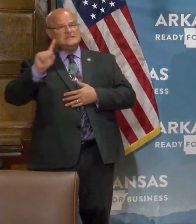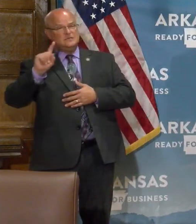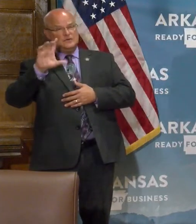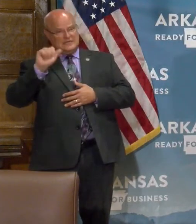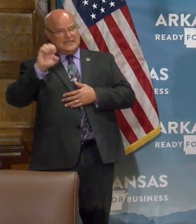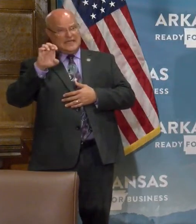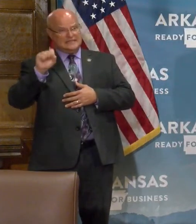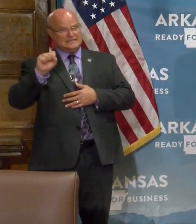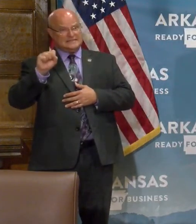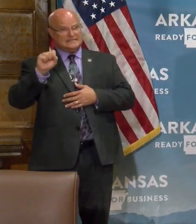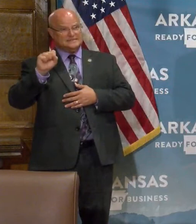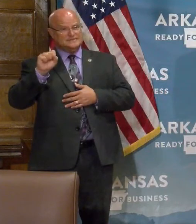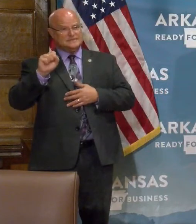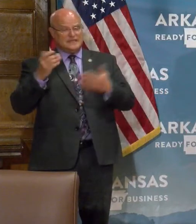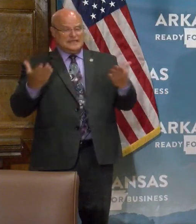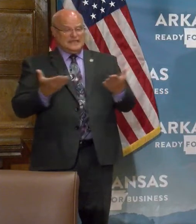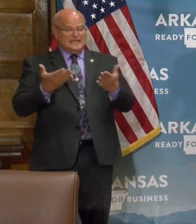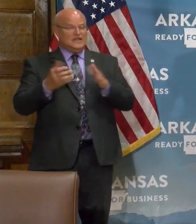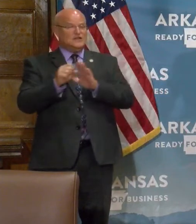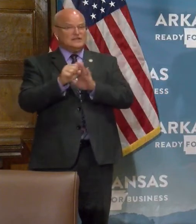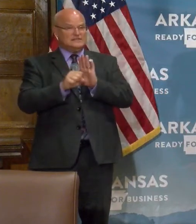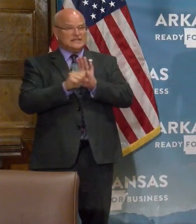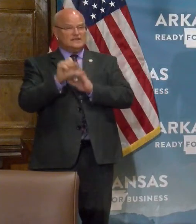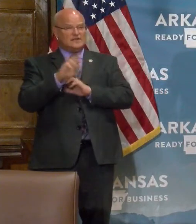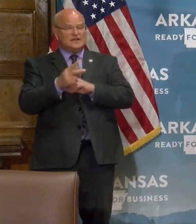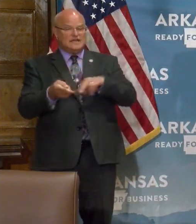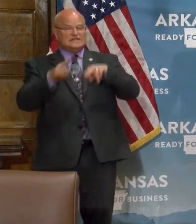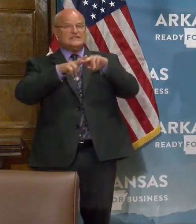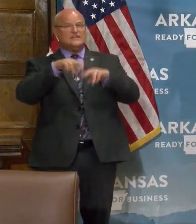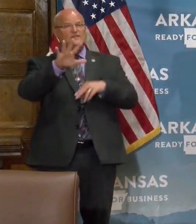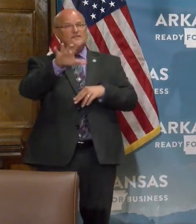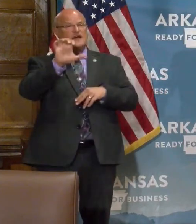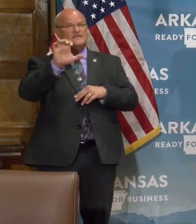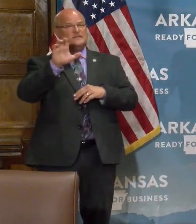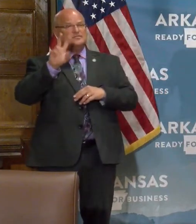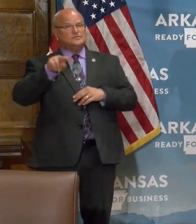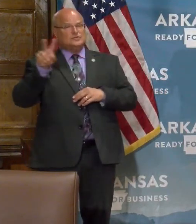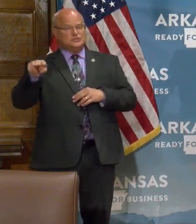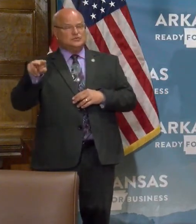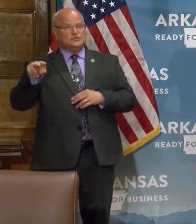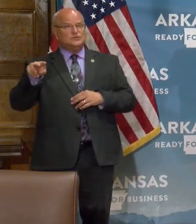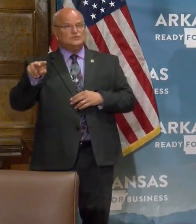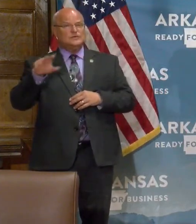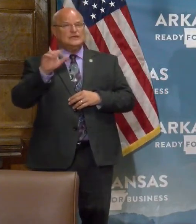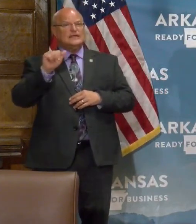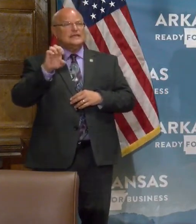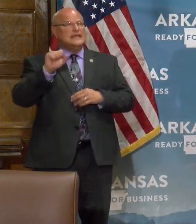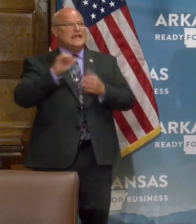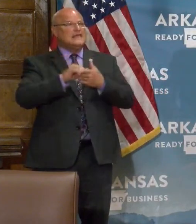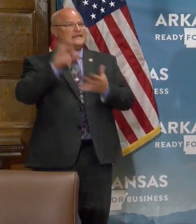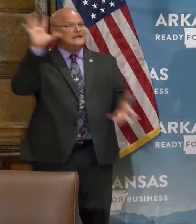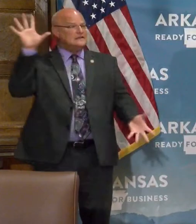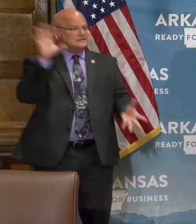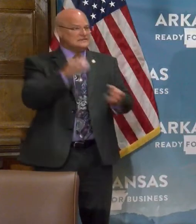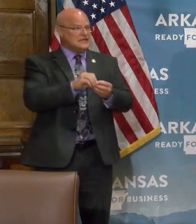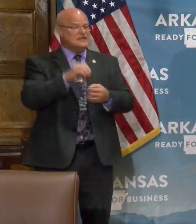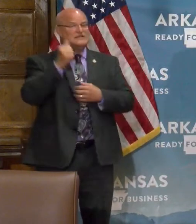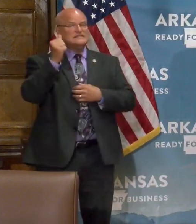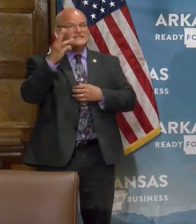15,561 cases here in the state. We have an additional 522 cases. That brings us